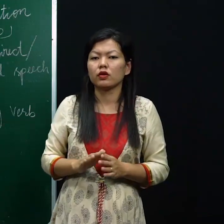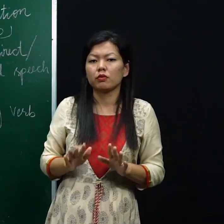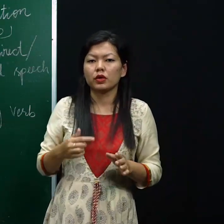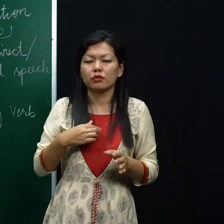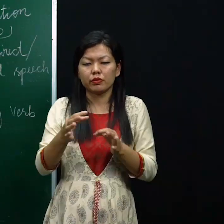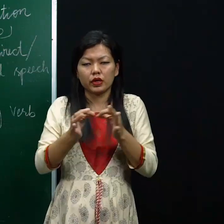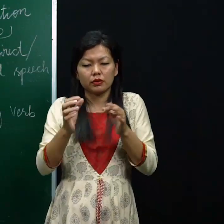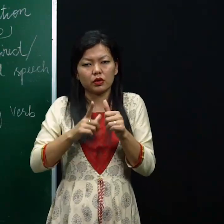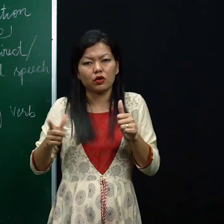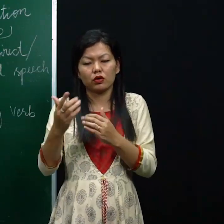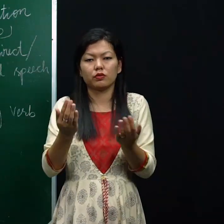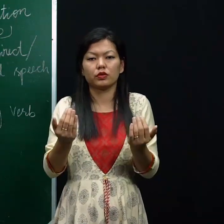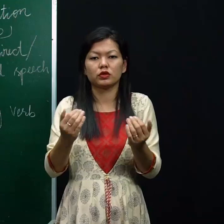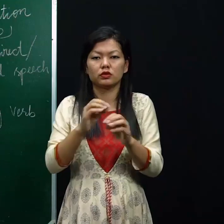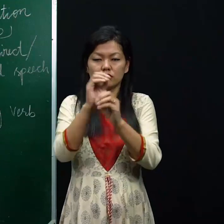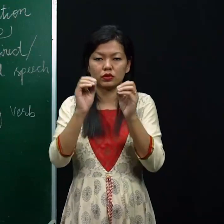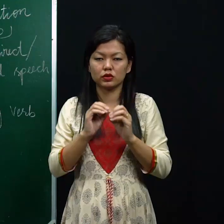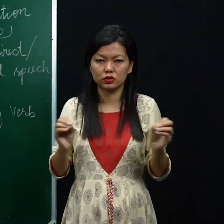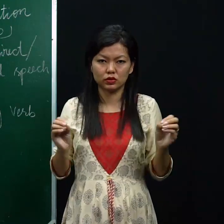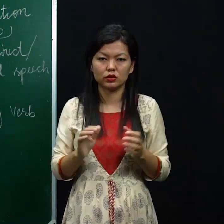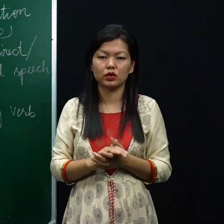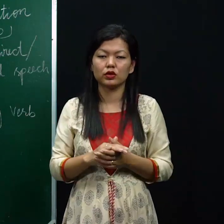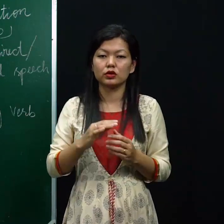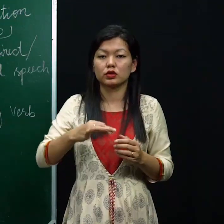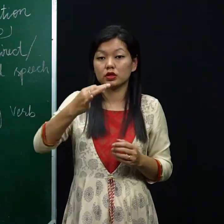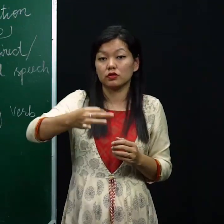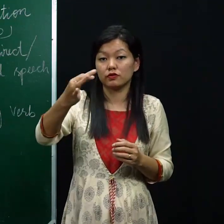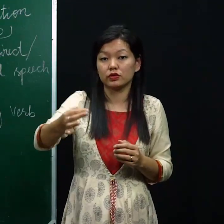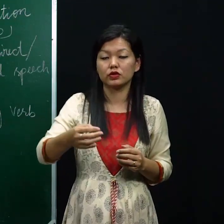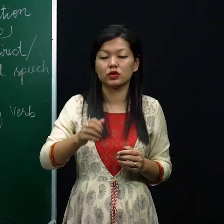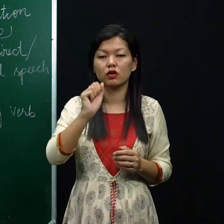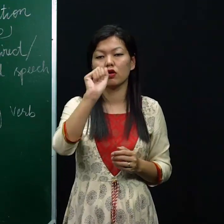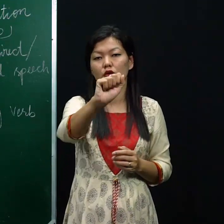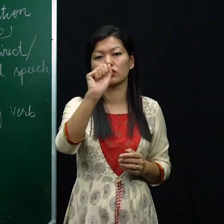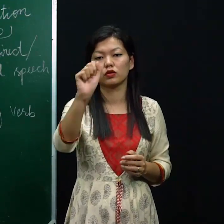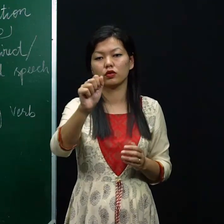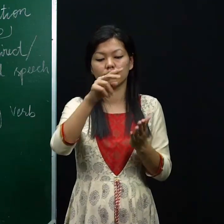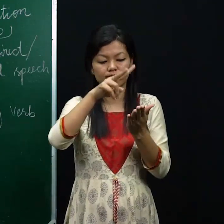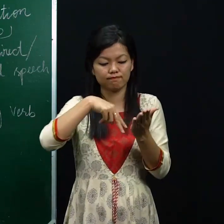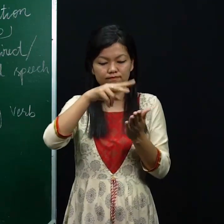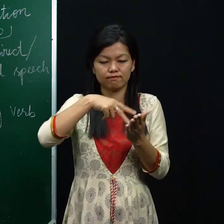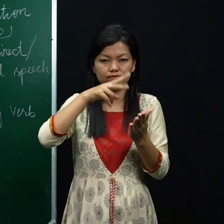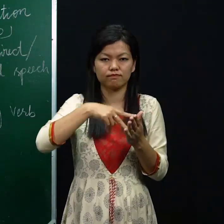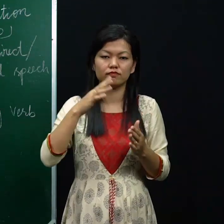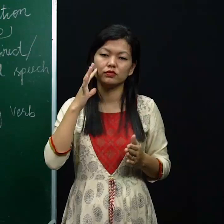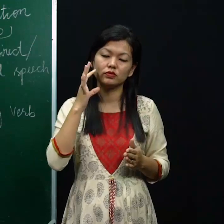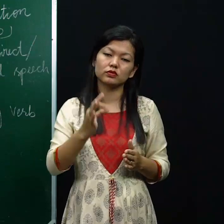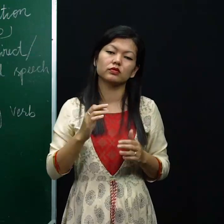explain everything, I'm just spoon feeding you, which will not help you for your future endeavors. And I want you to keep that in mind.